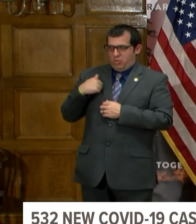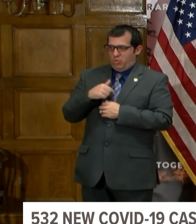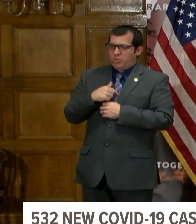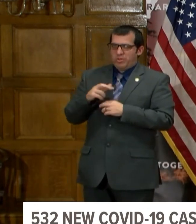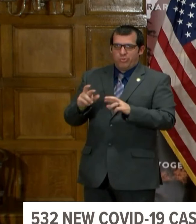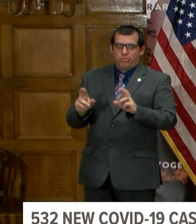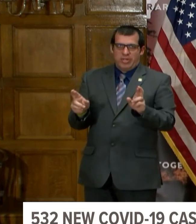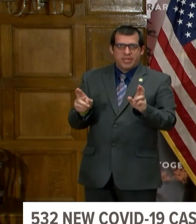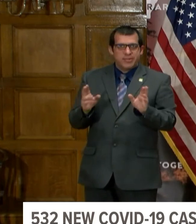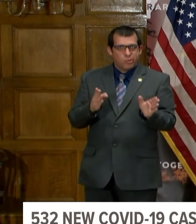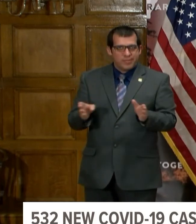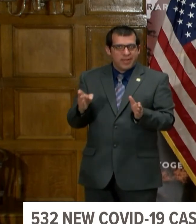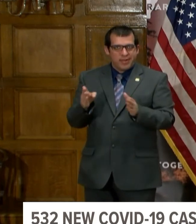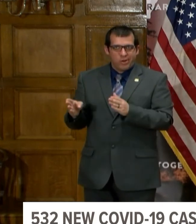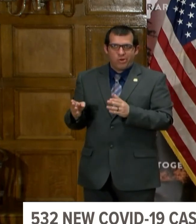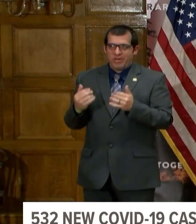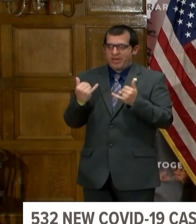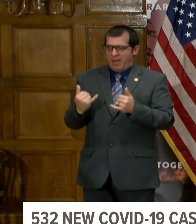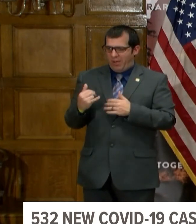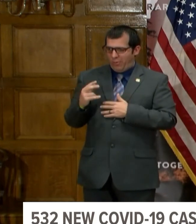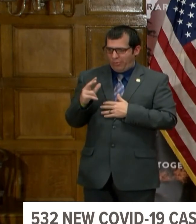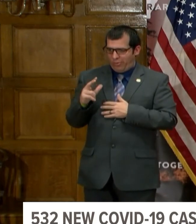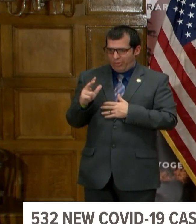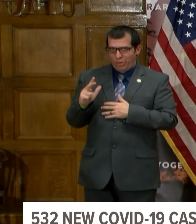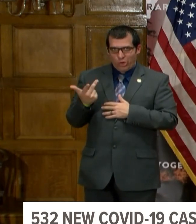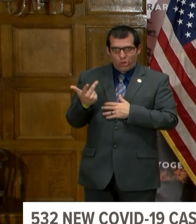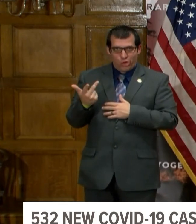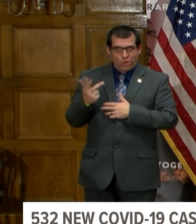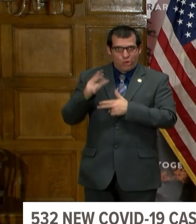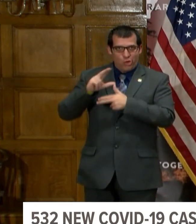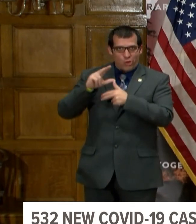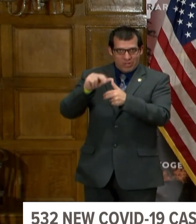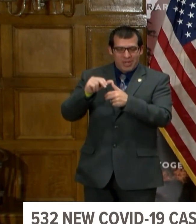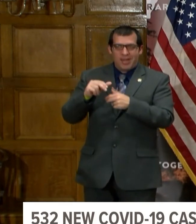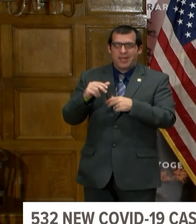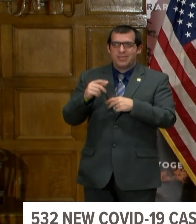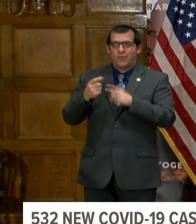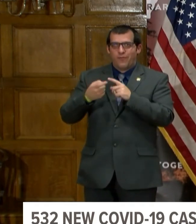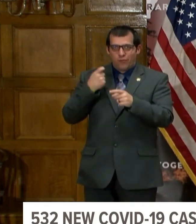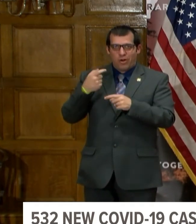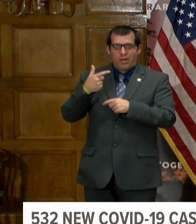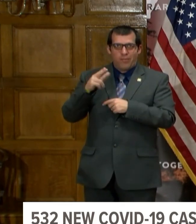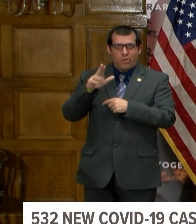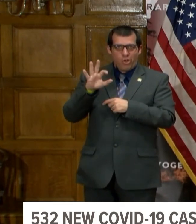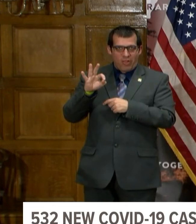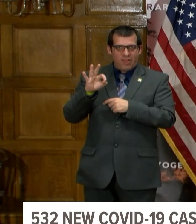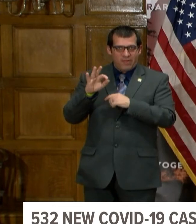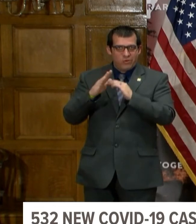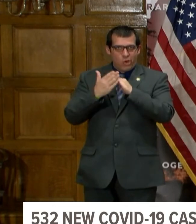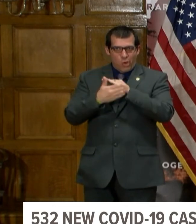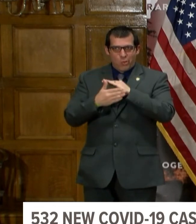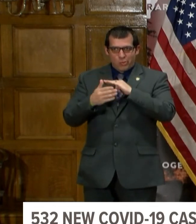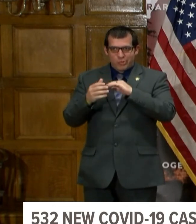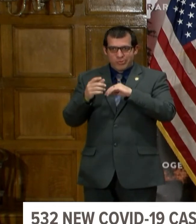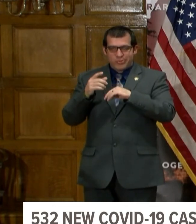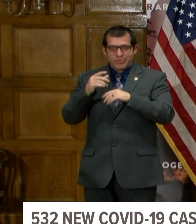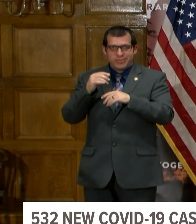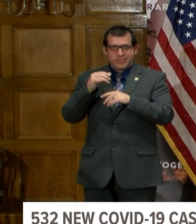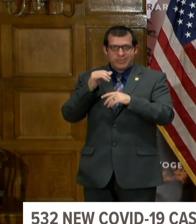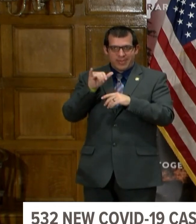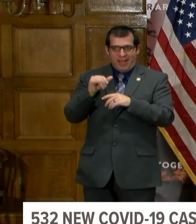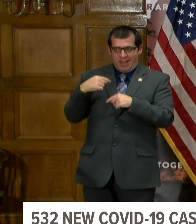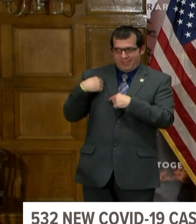because this is about the third hurricane that's coming up from the Gulf Coast that we've been concerned